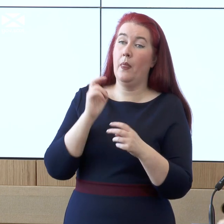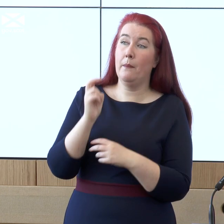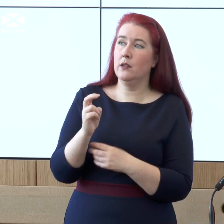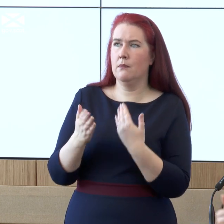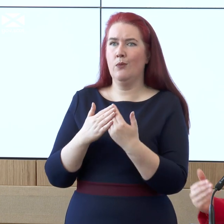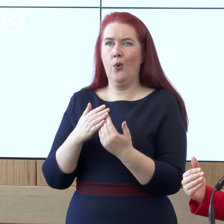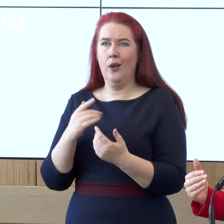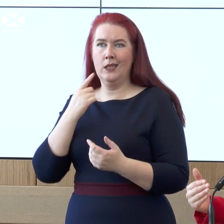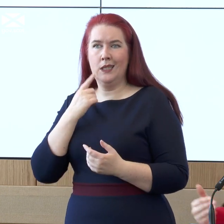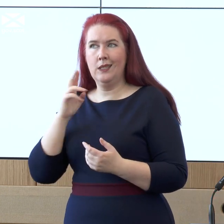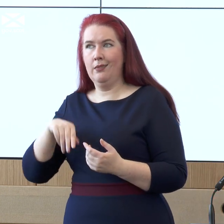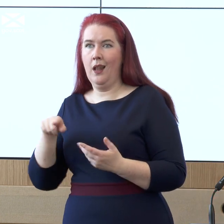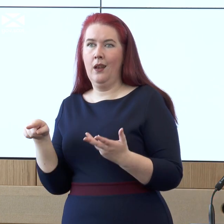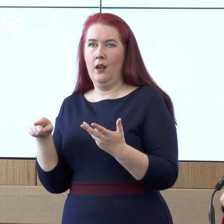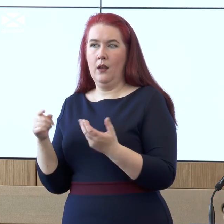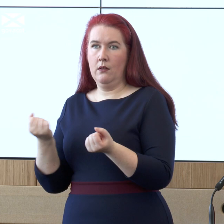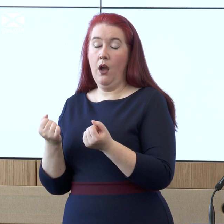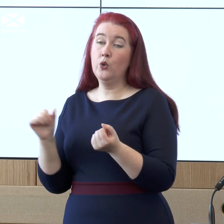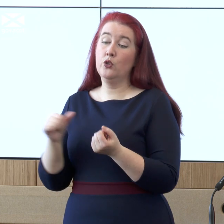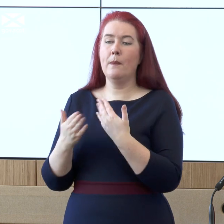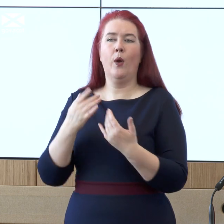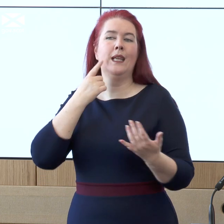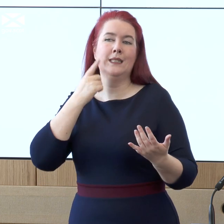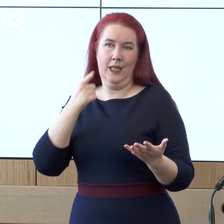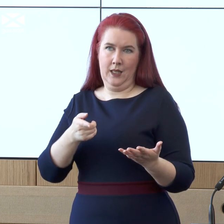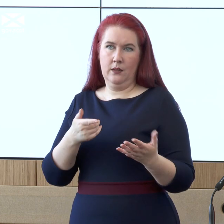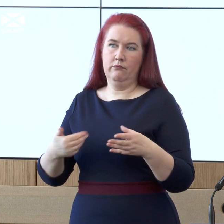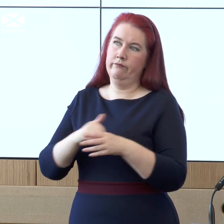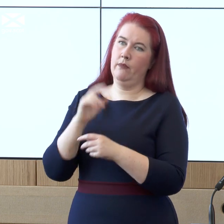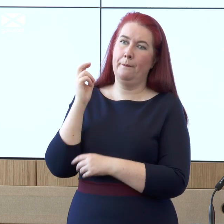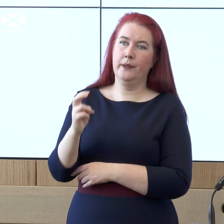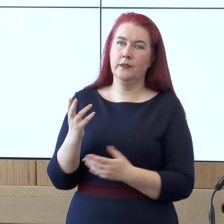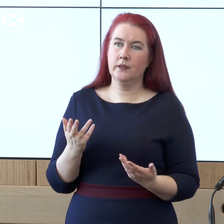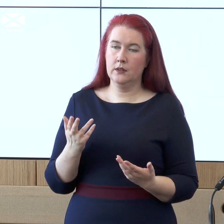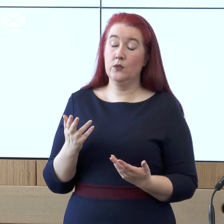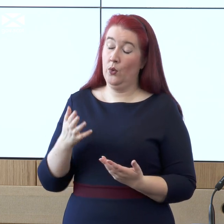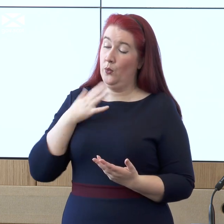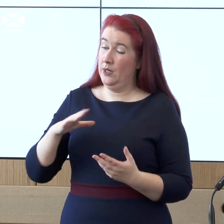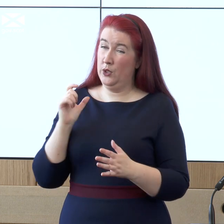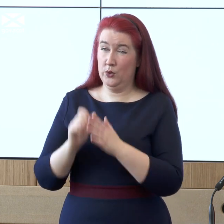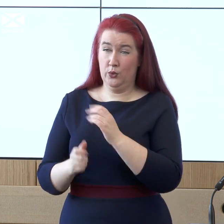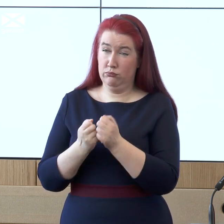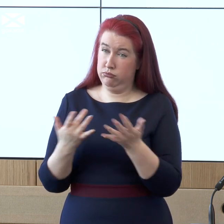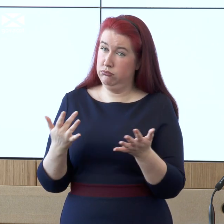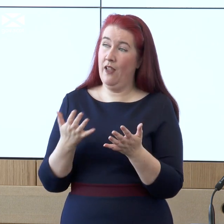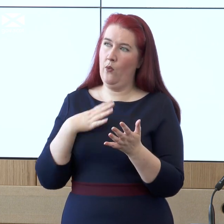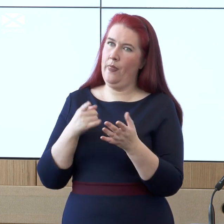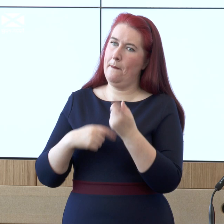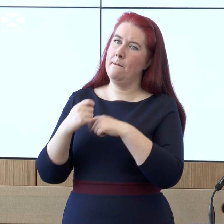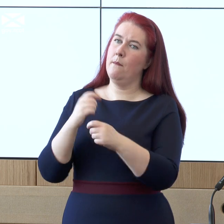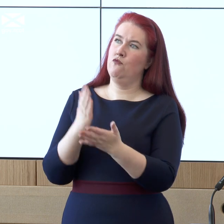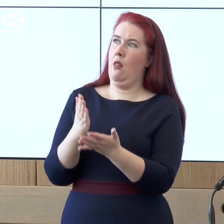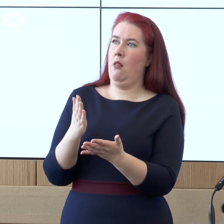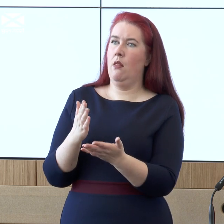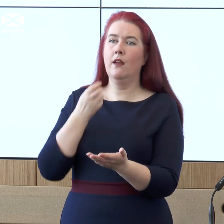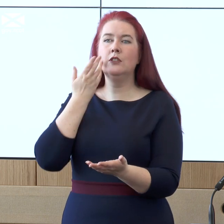in traffic. It's easier to do. So we need to do all of that if we're to make that a reality for people. So there's a lot more we need to do there.